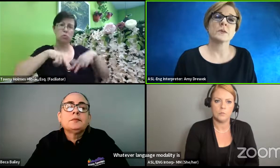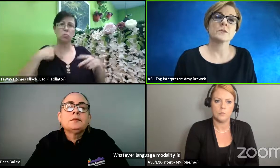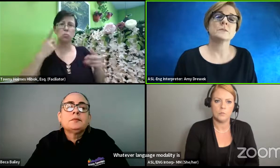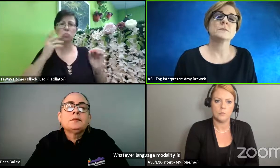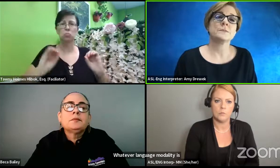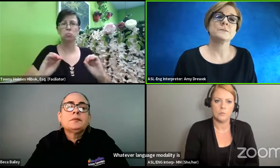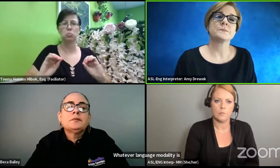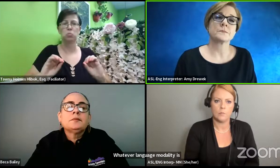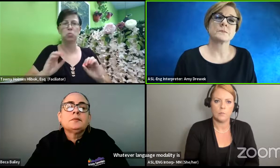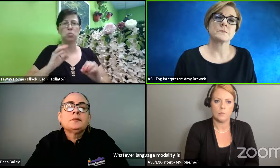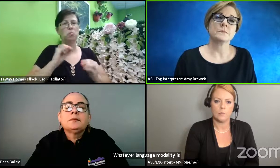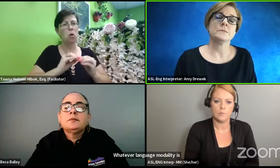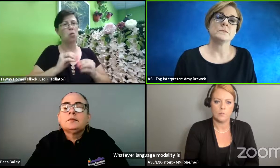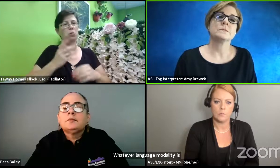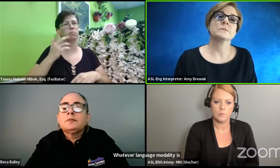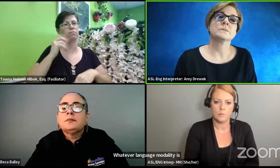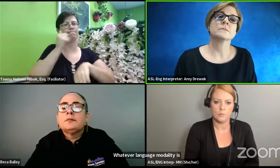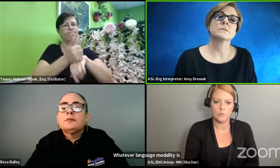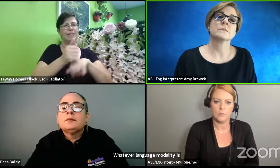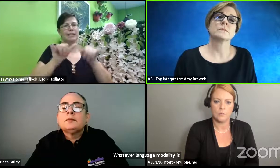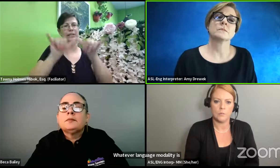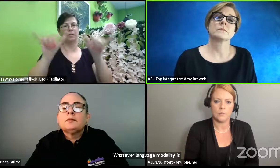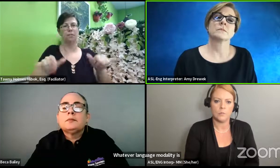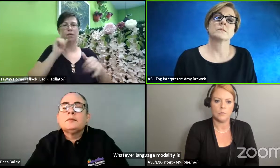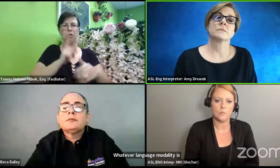American Sign Language.